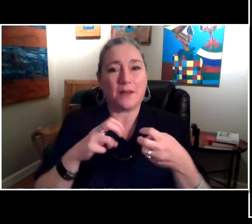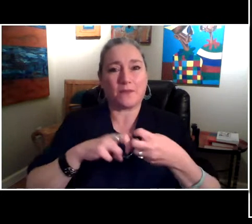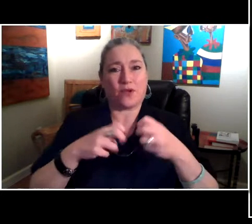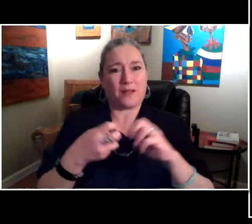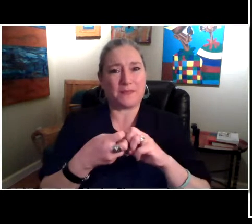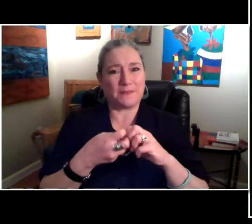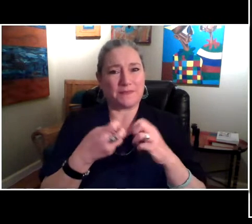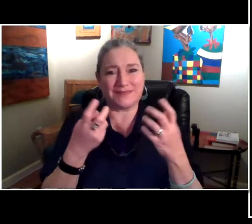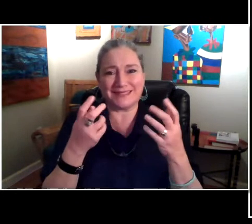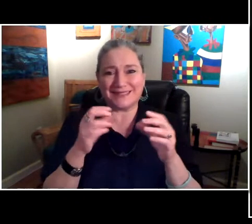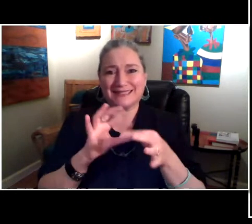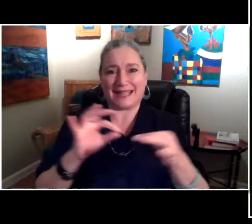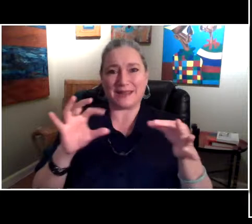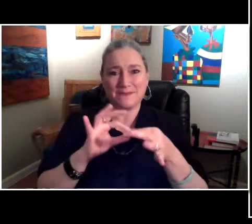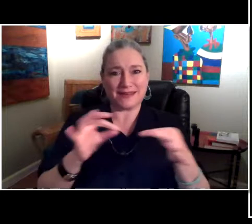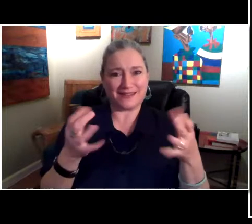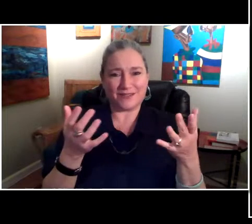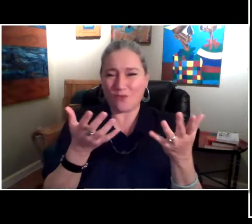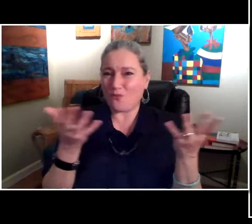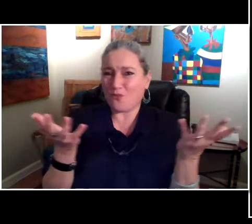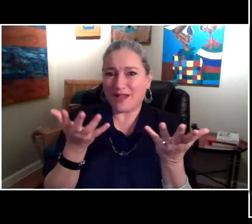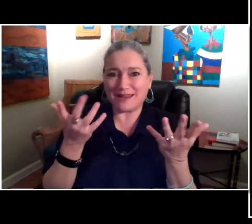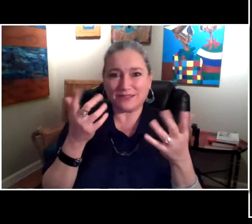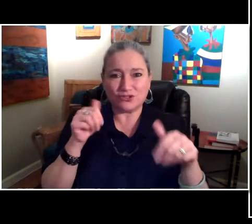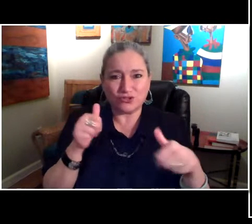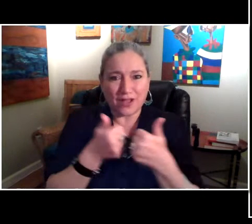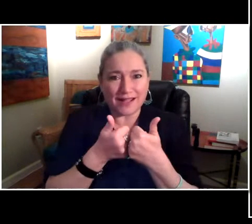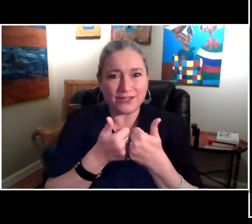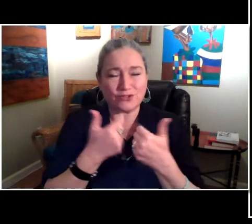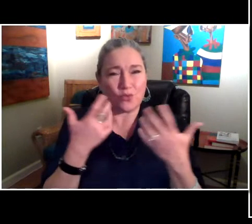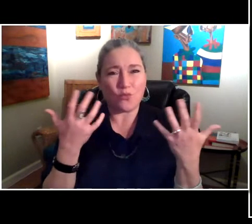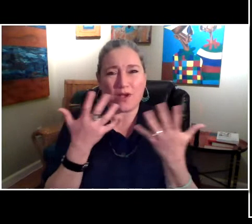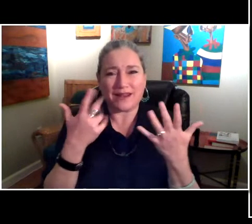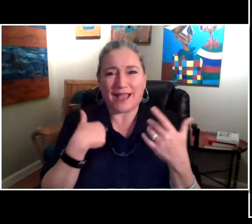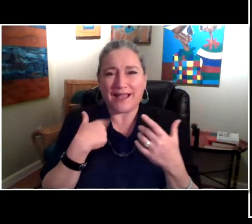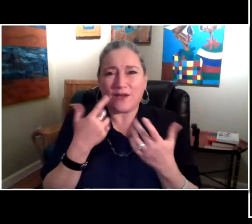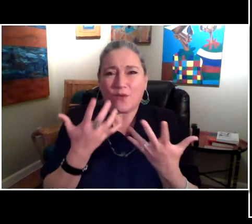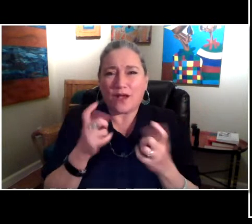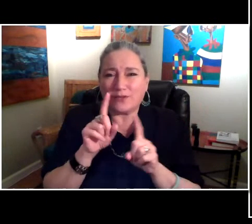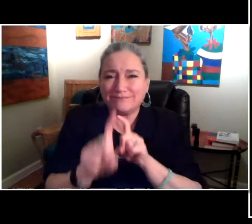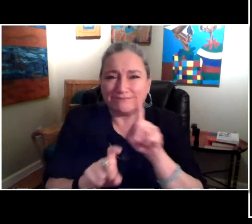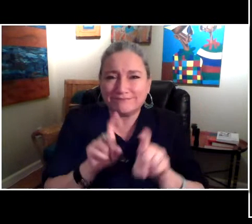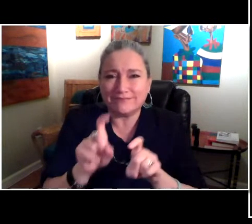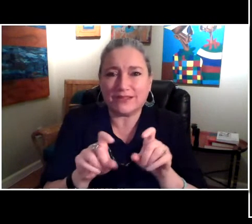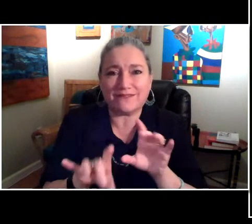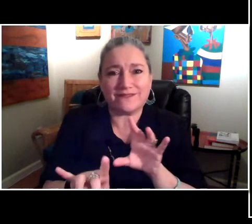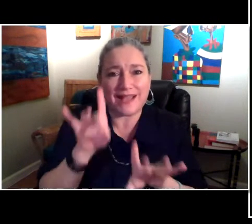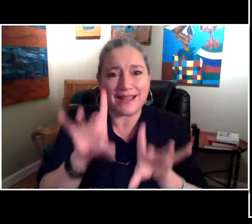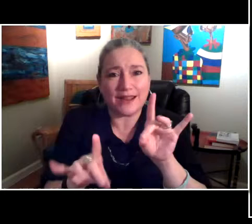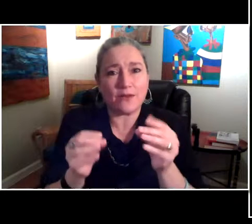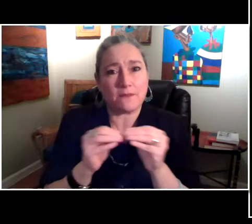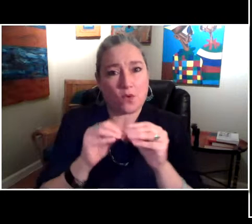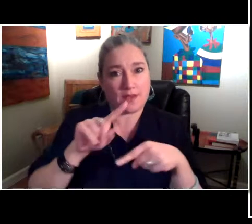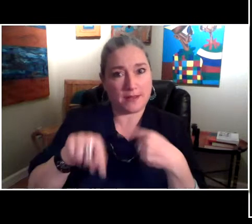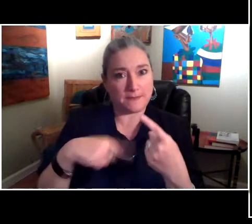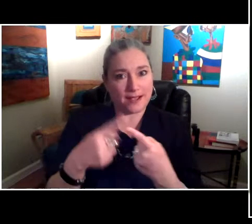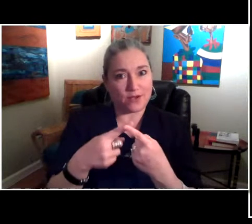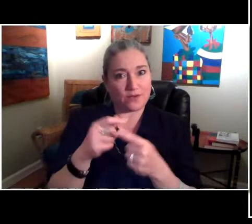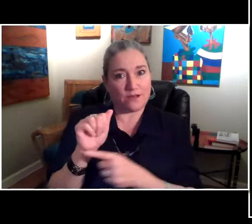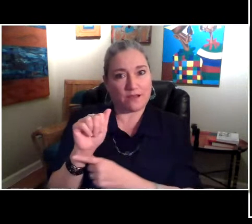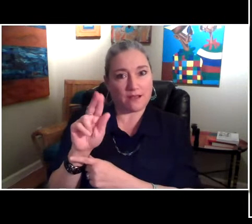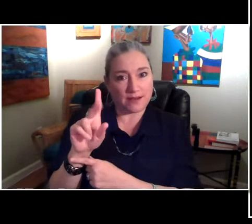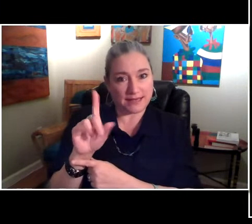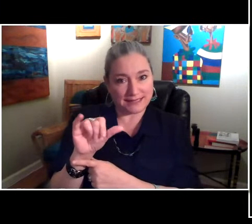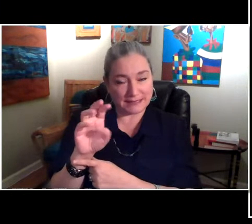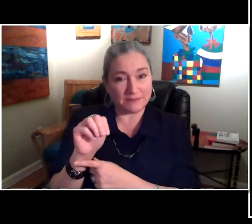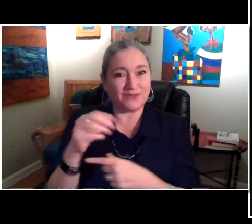When I started this study, I had to develop a problem statement and identify what the challenges